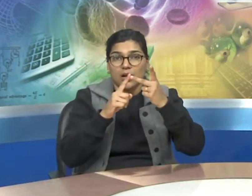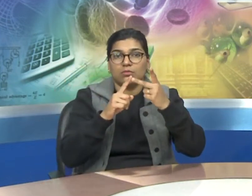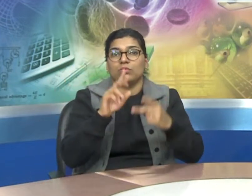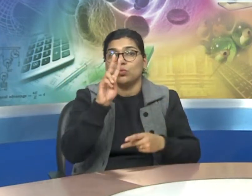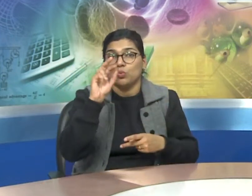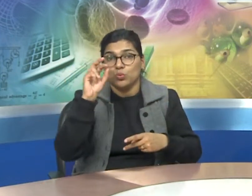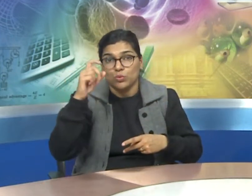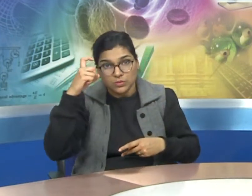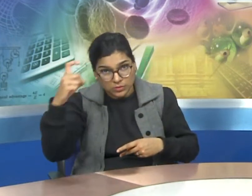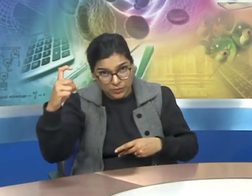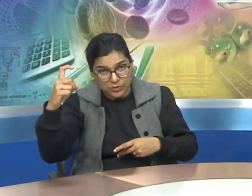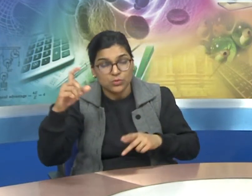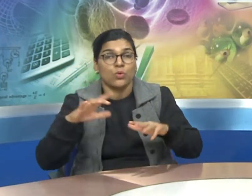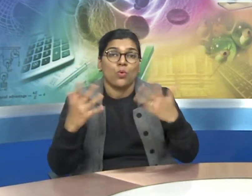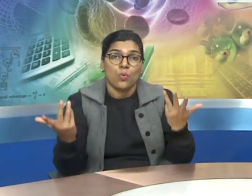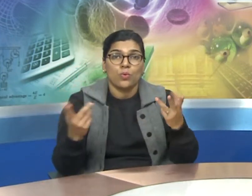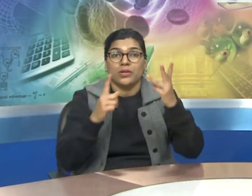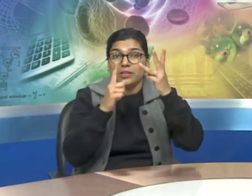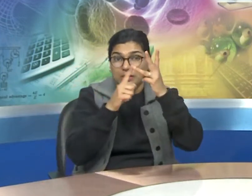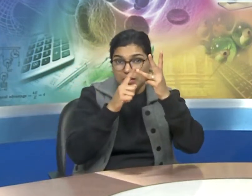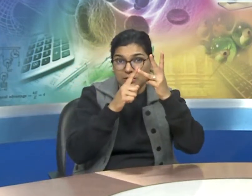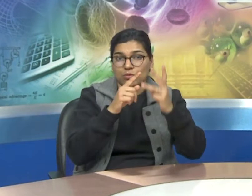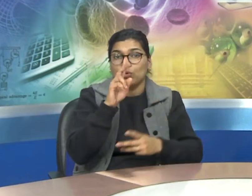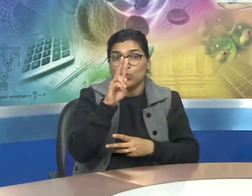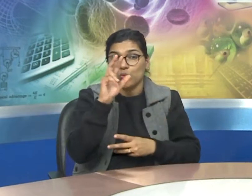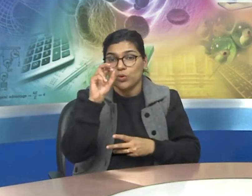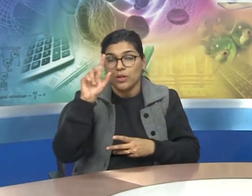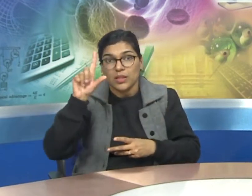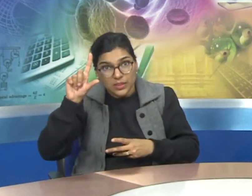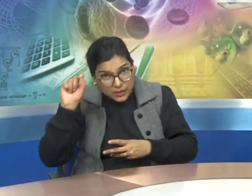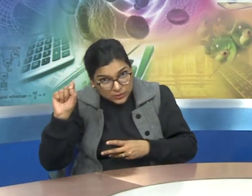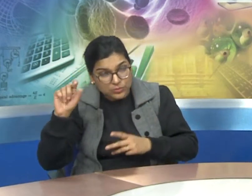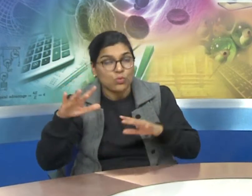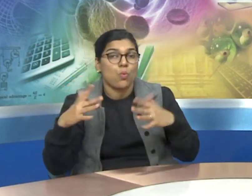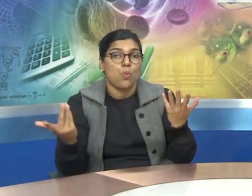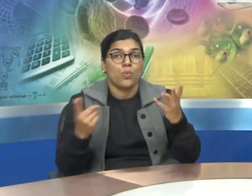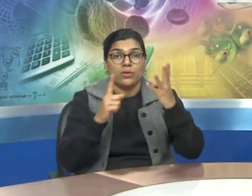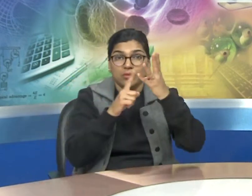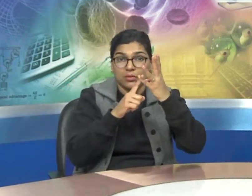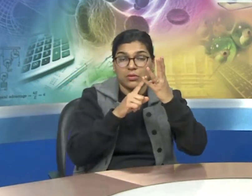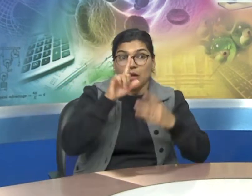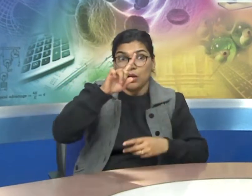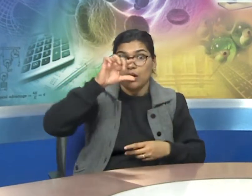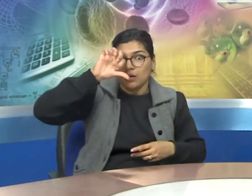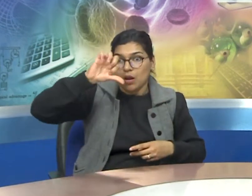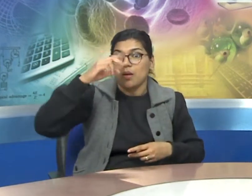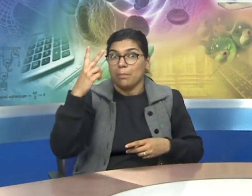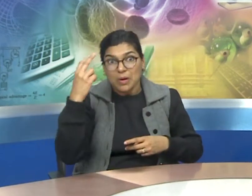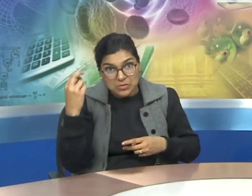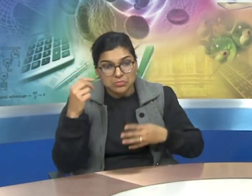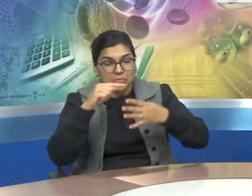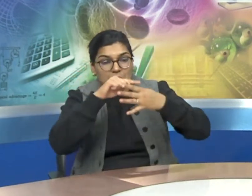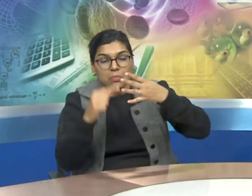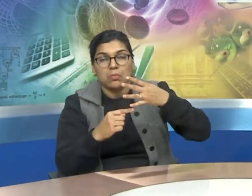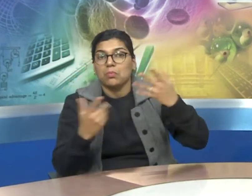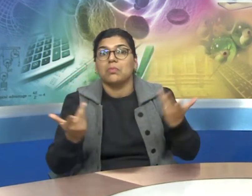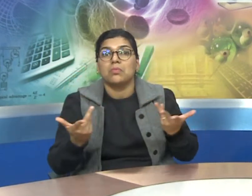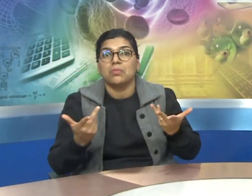MS PowerPoint 2003. B option, MS PowerPoint 2007. C option, MS